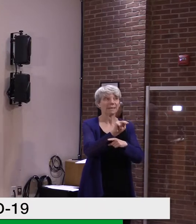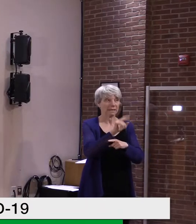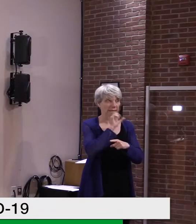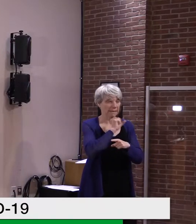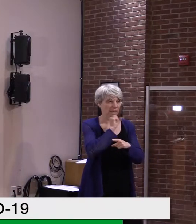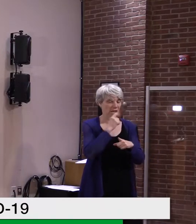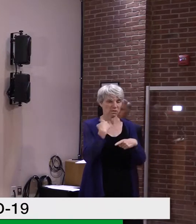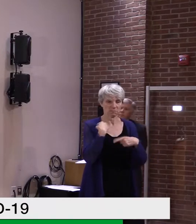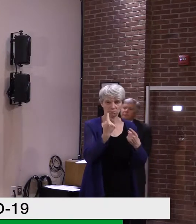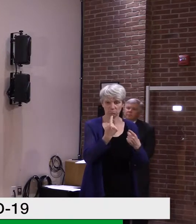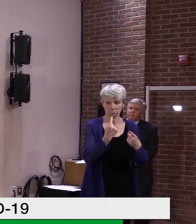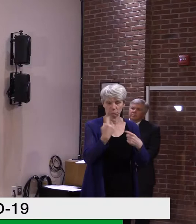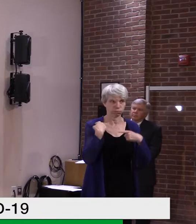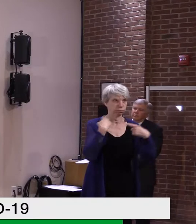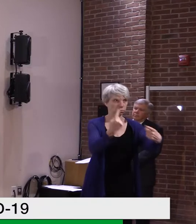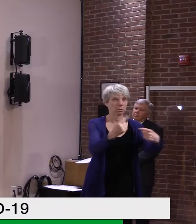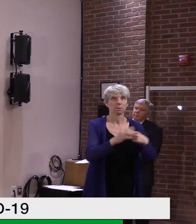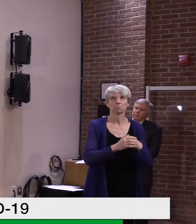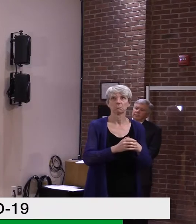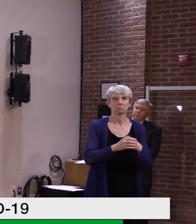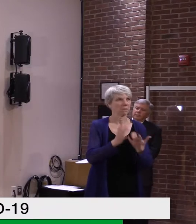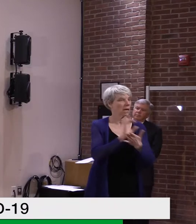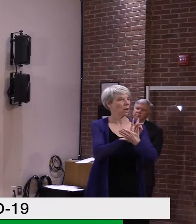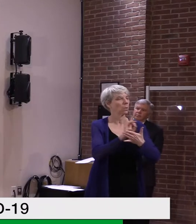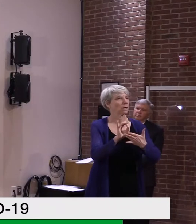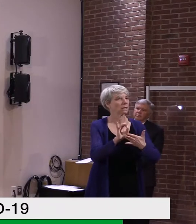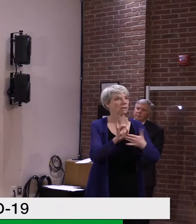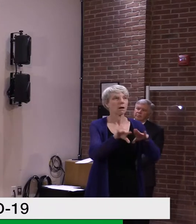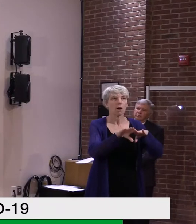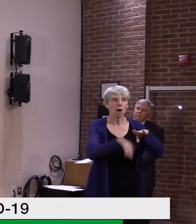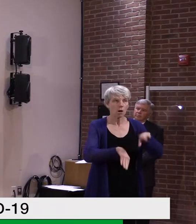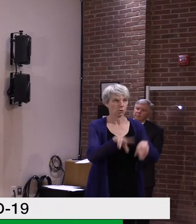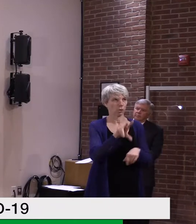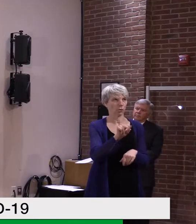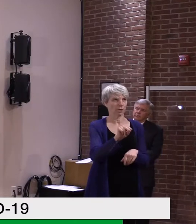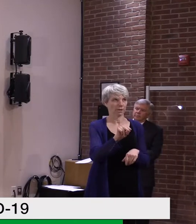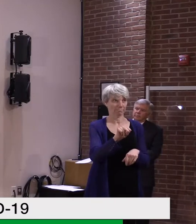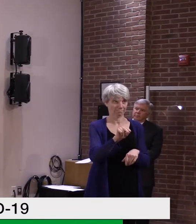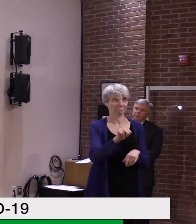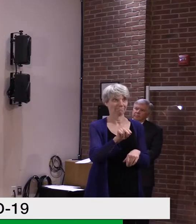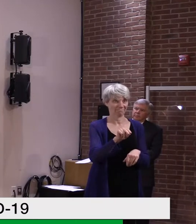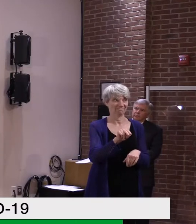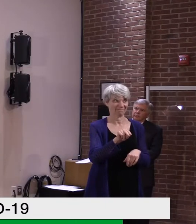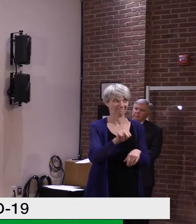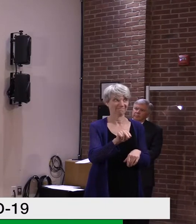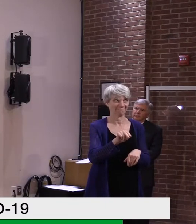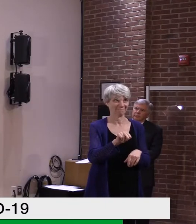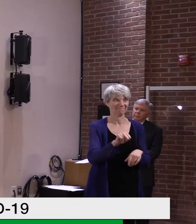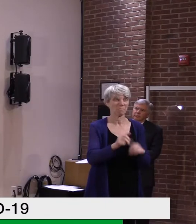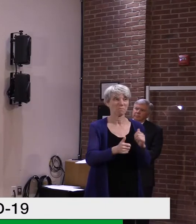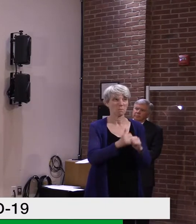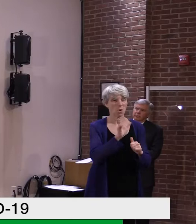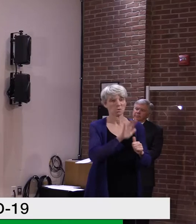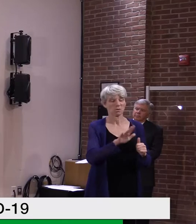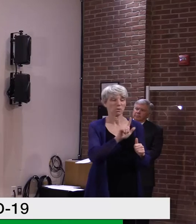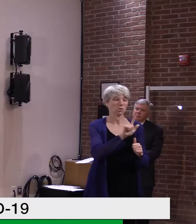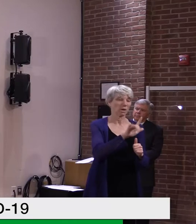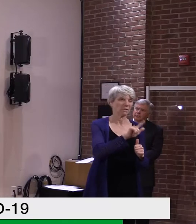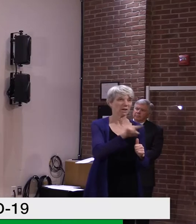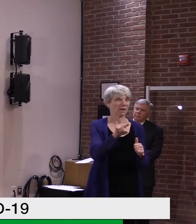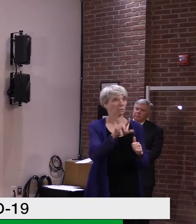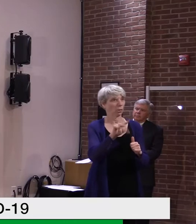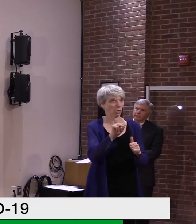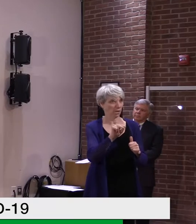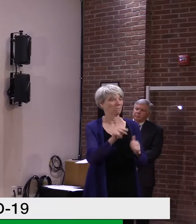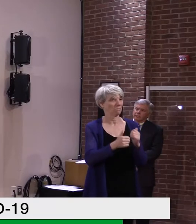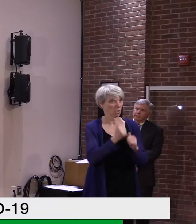weeks, not just the last 4 weeks, but maybe the last 8 weeks has been under 30 years old. It's been around 25 years old. It bounced back